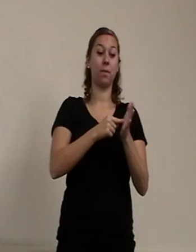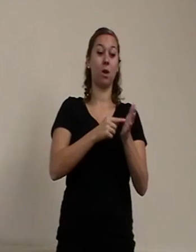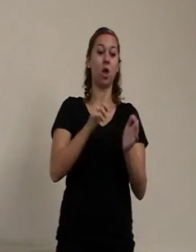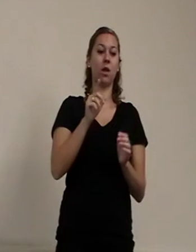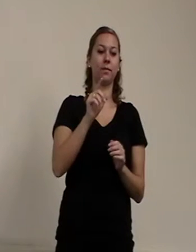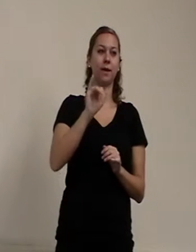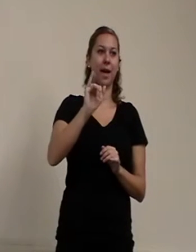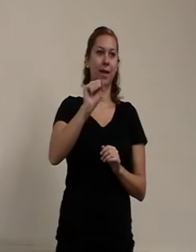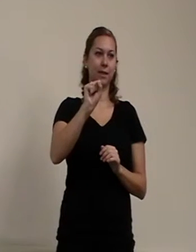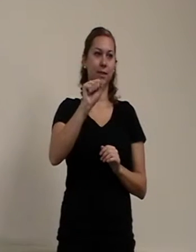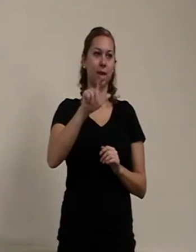Sign Language.